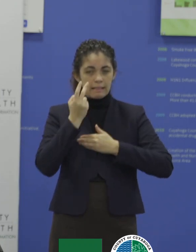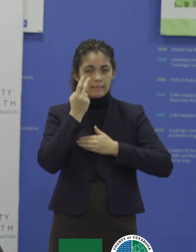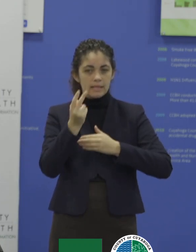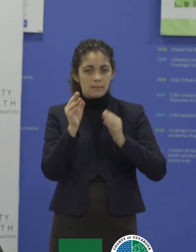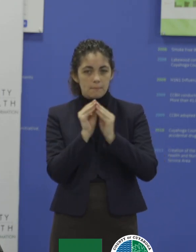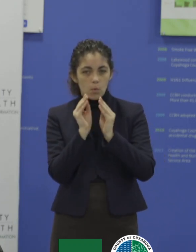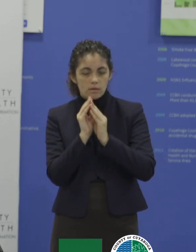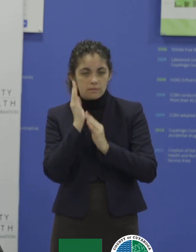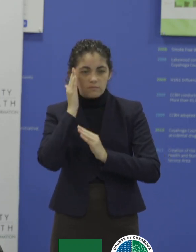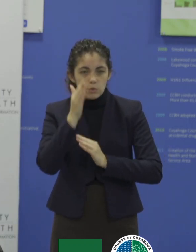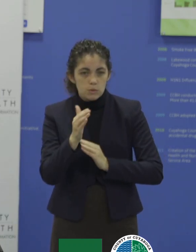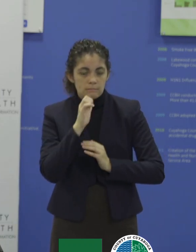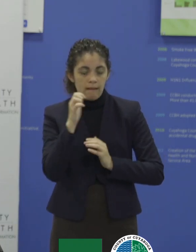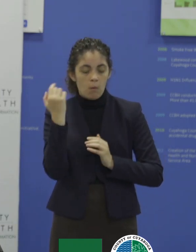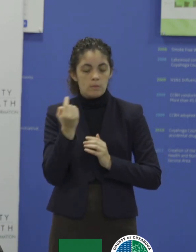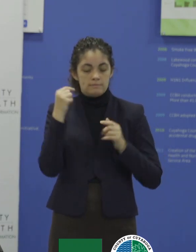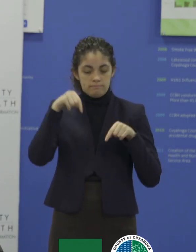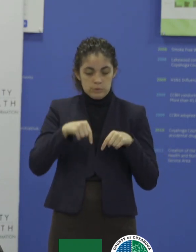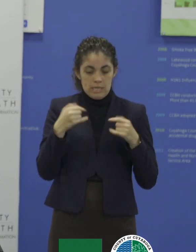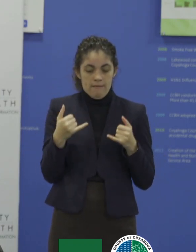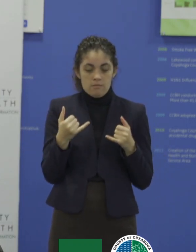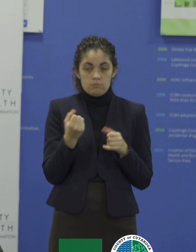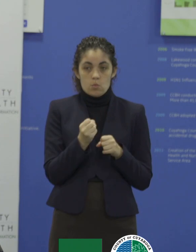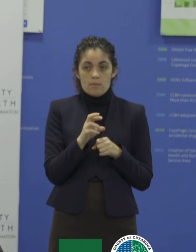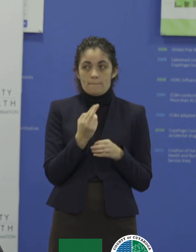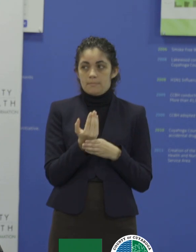climb the curve in this extended response.